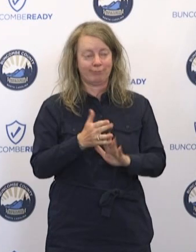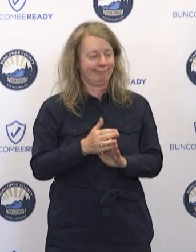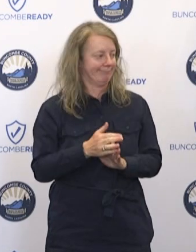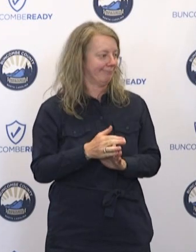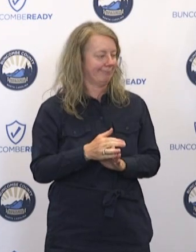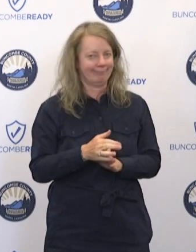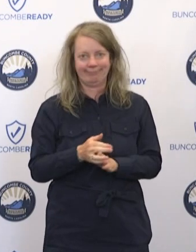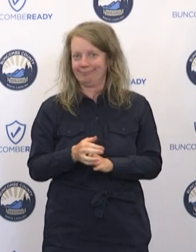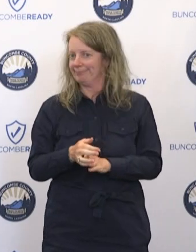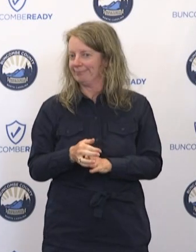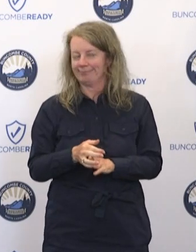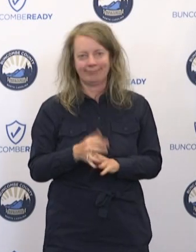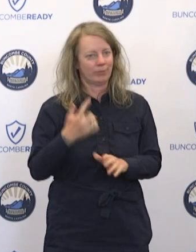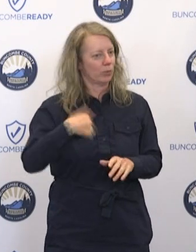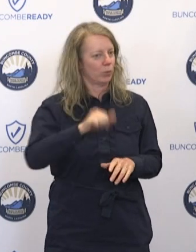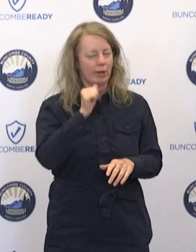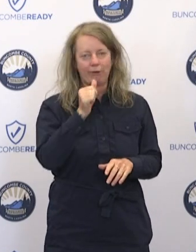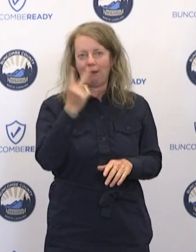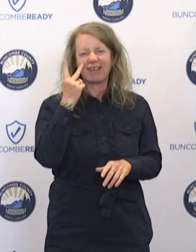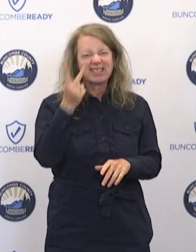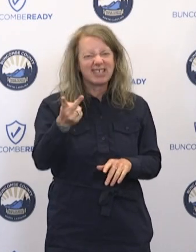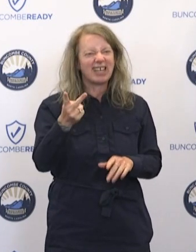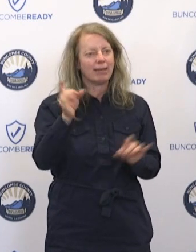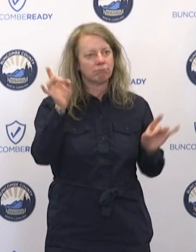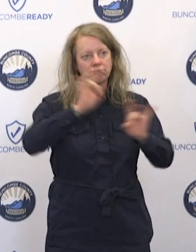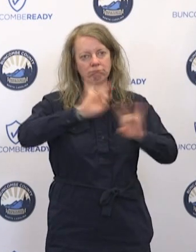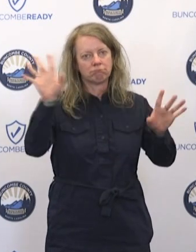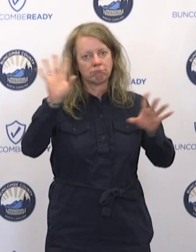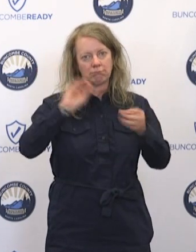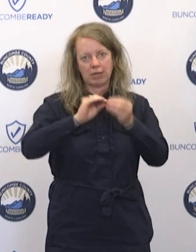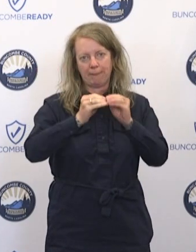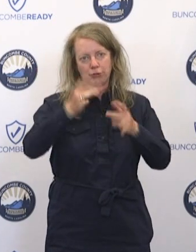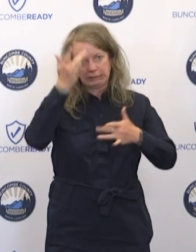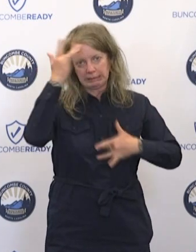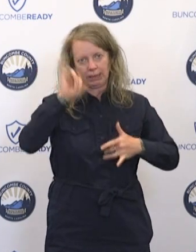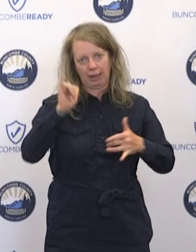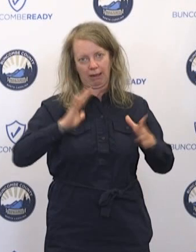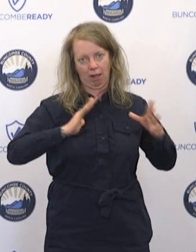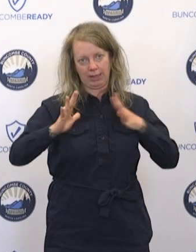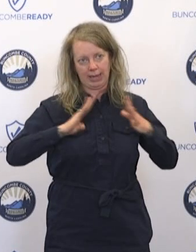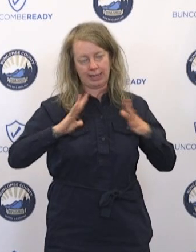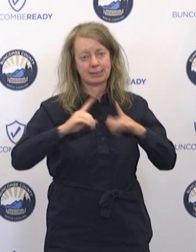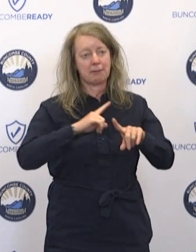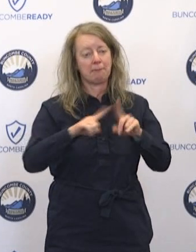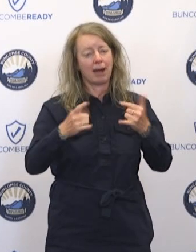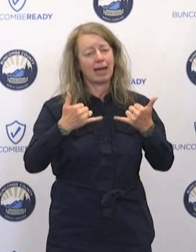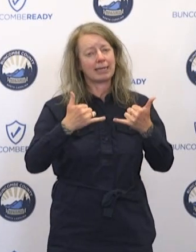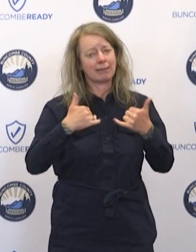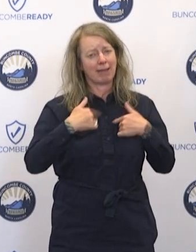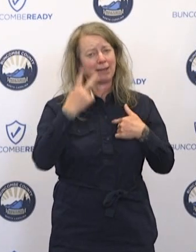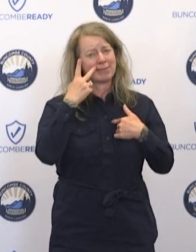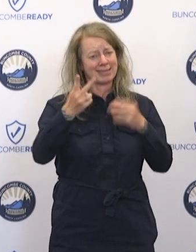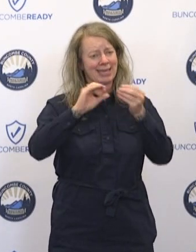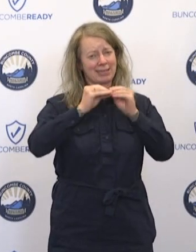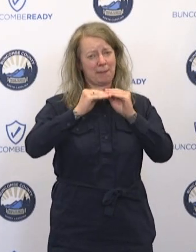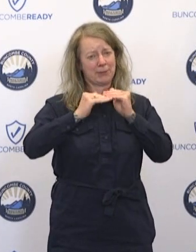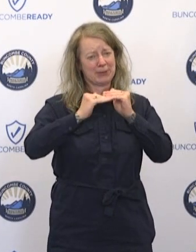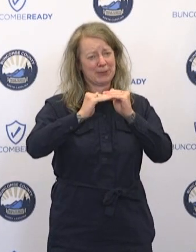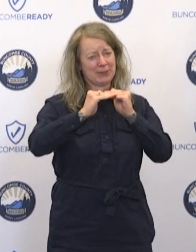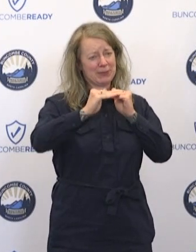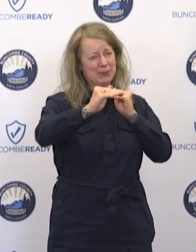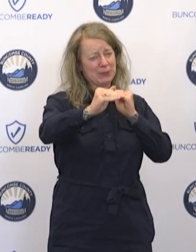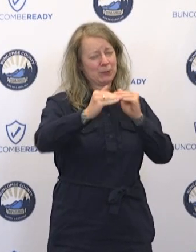We are certainly not seeing case levels as we did during the winter, but I remain concerned about the plateauing that is occurring in many of our